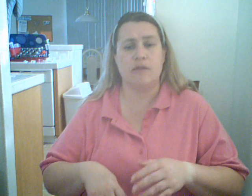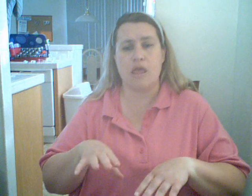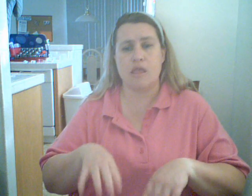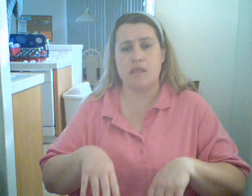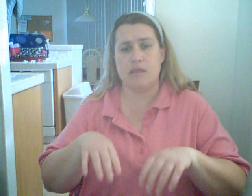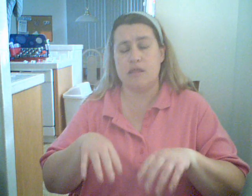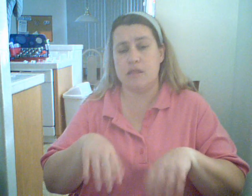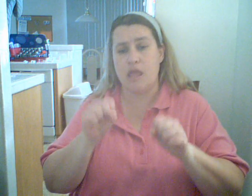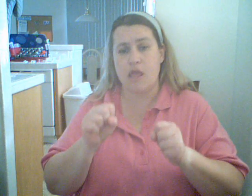test.